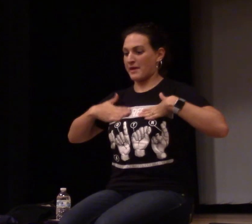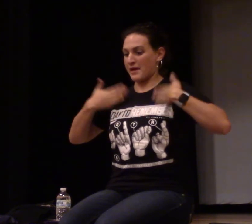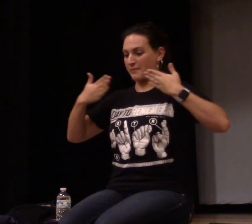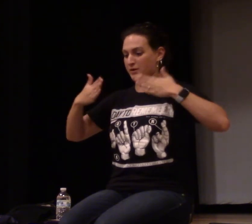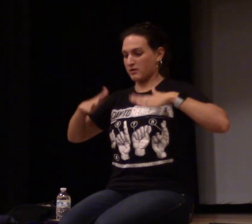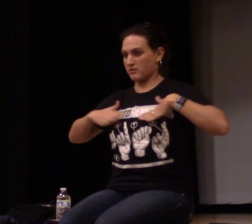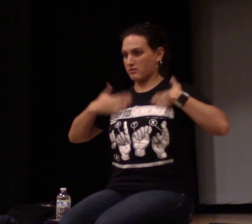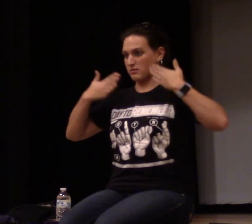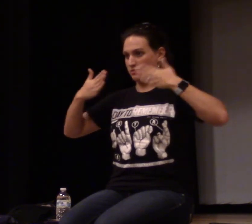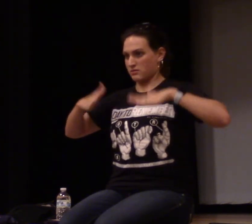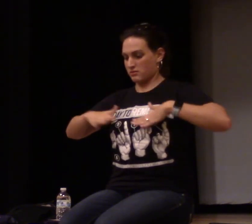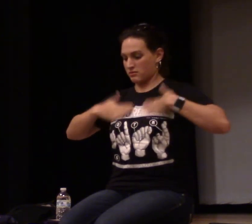Happy,